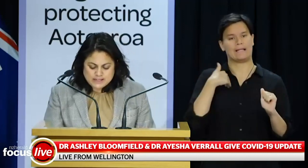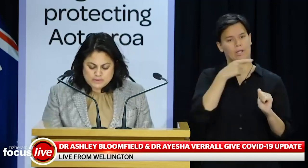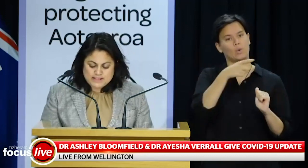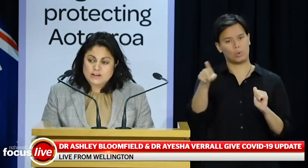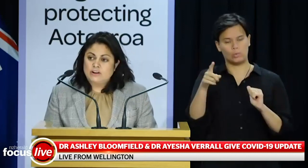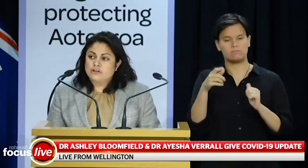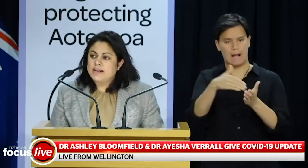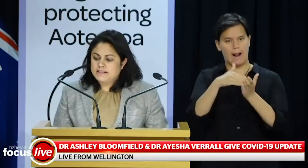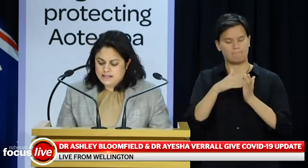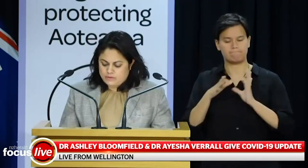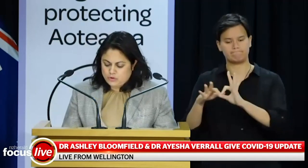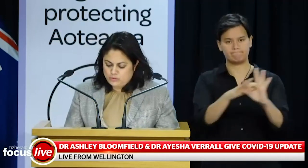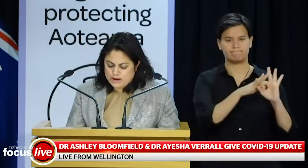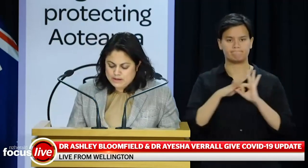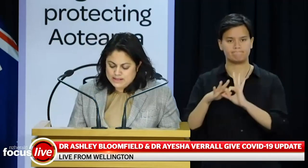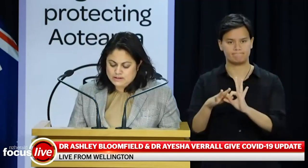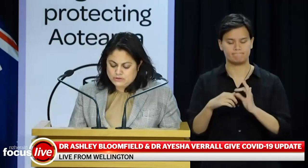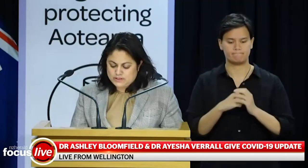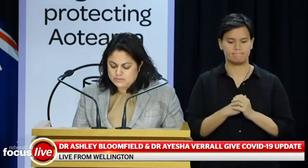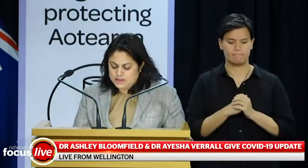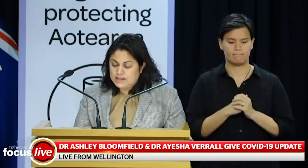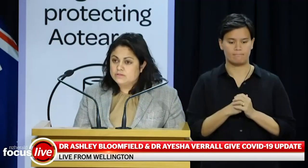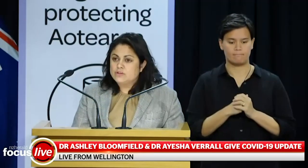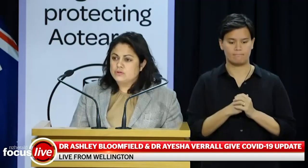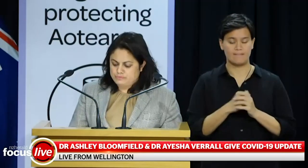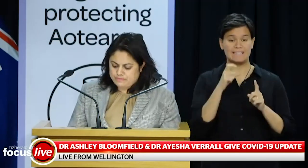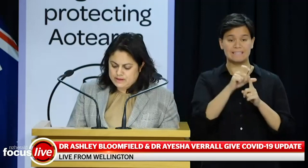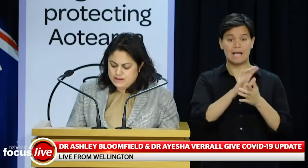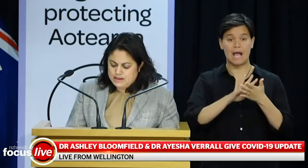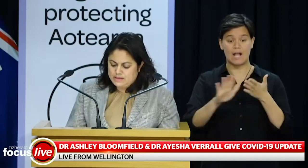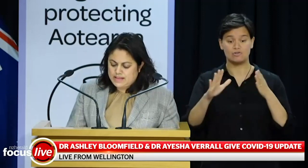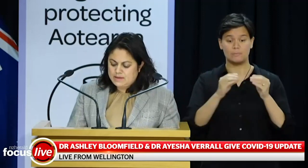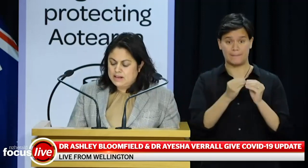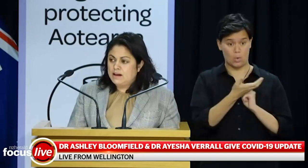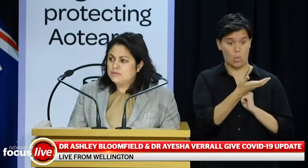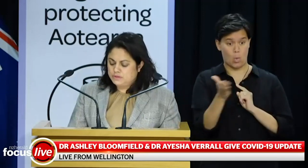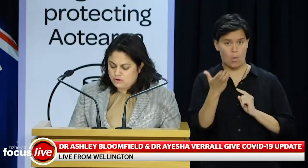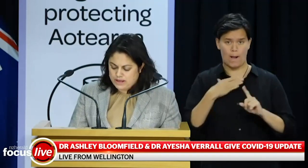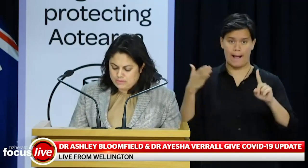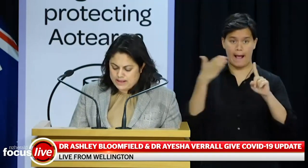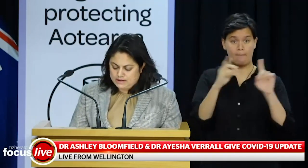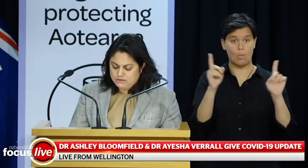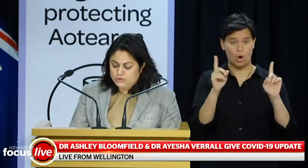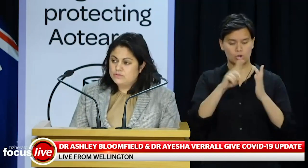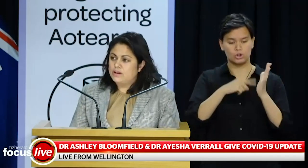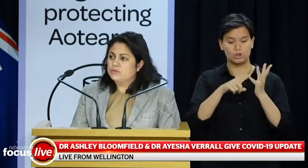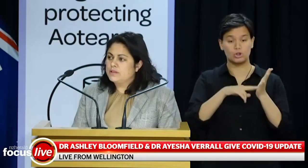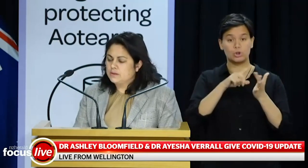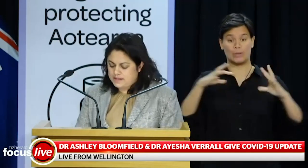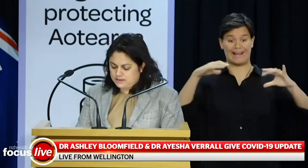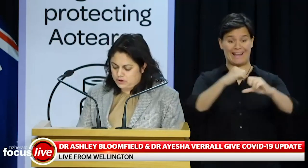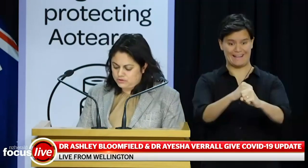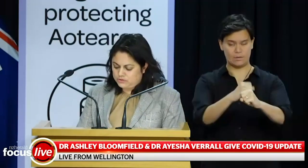Collectively, DHBs are on track to deliver more than 1 million doses by the end of June. This aim aligns with the rollout plan, which